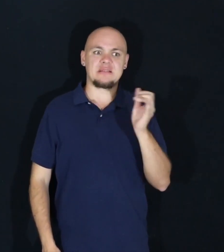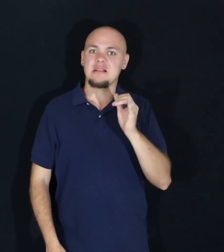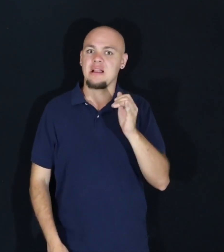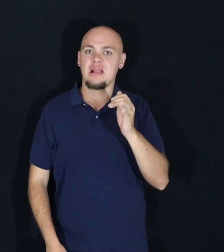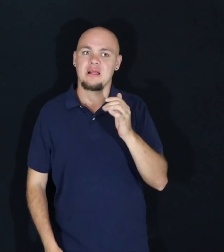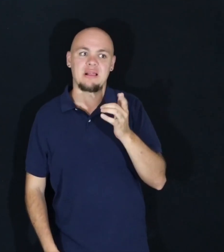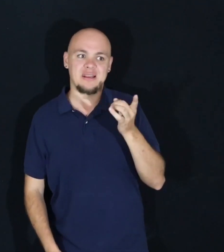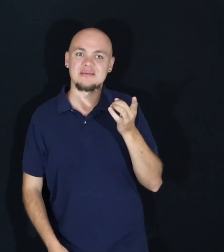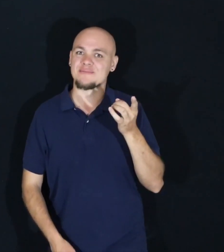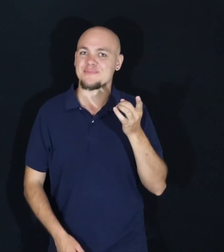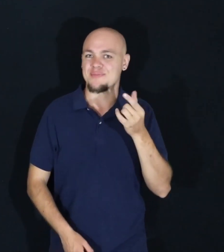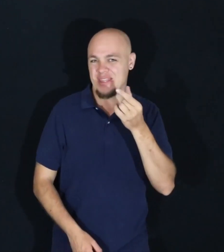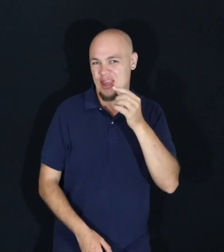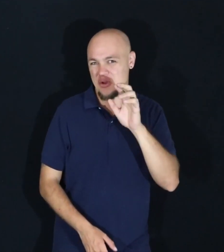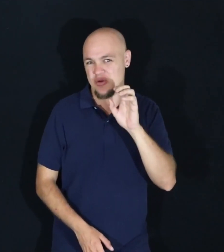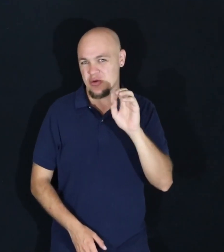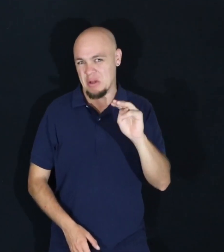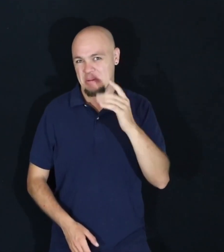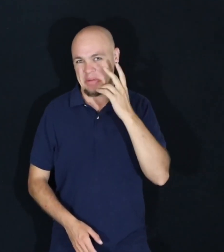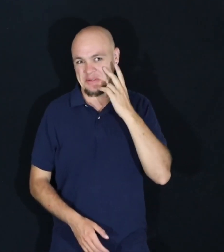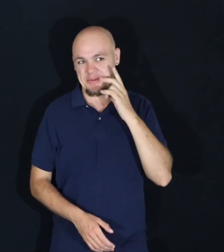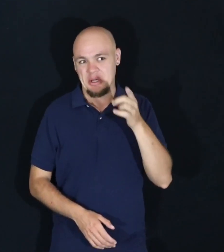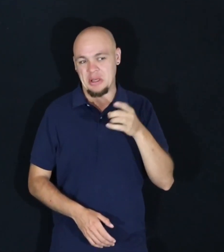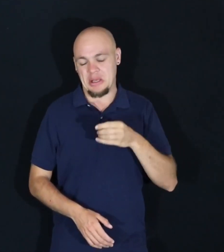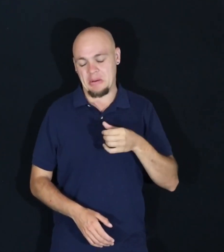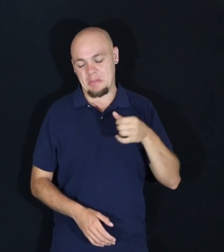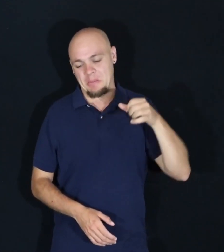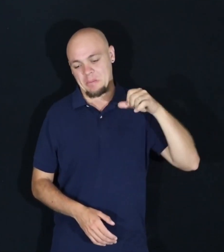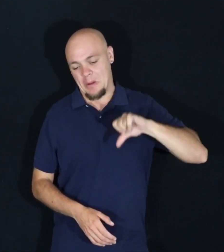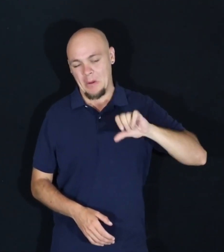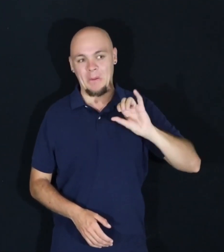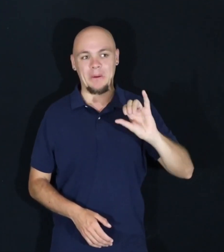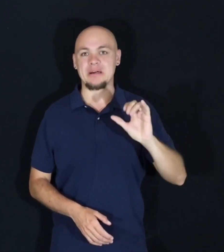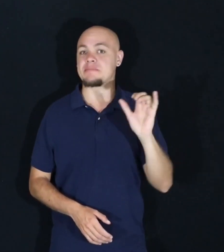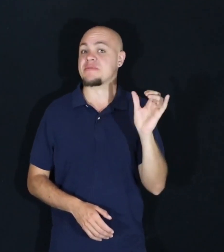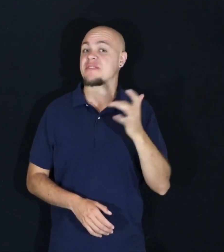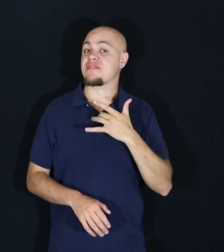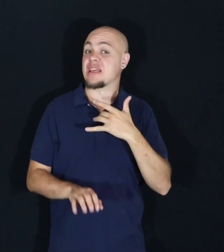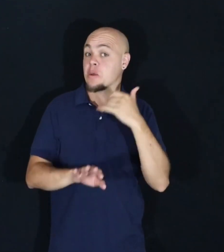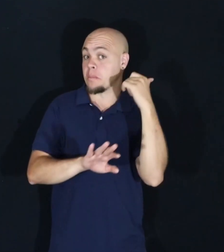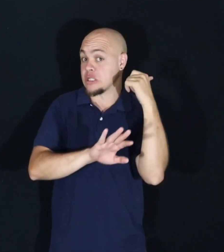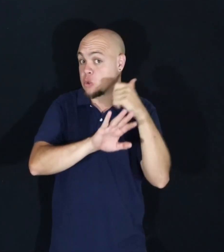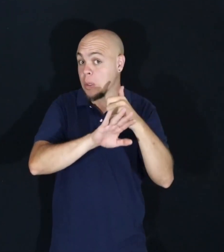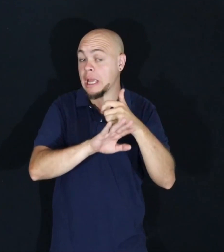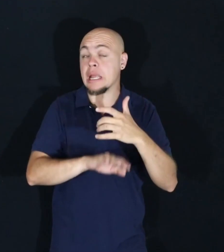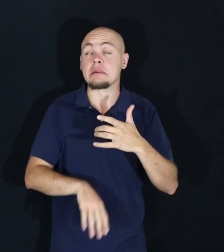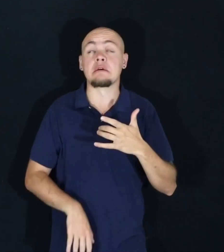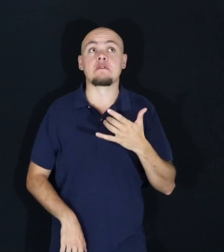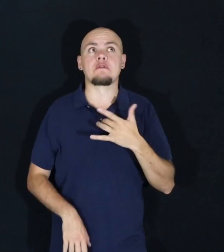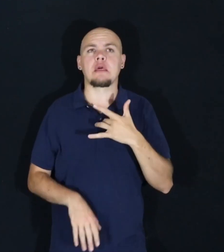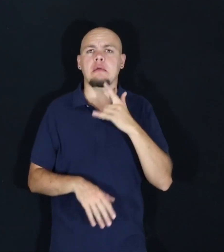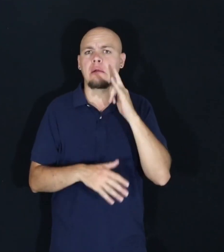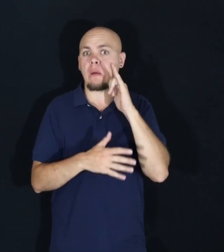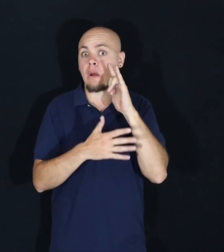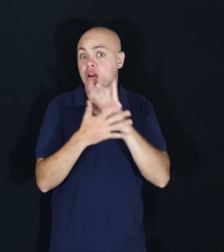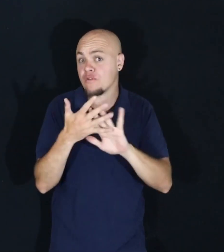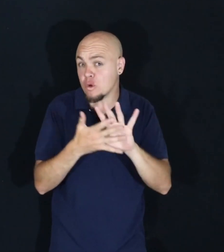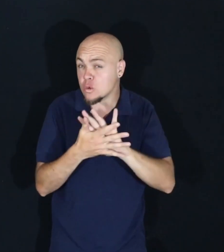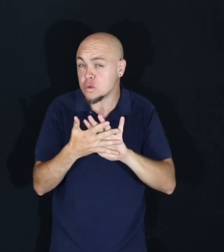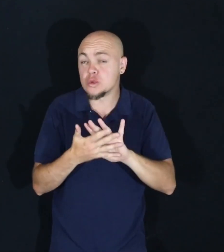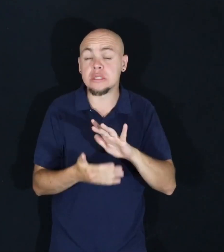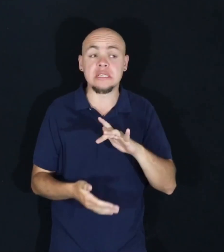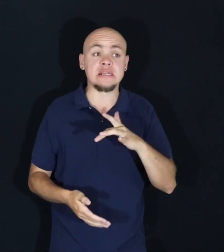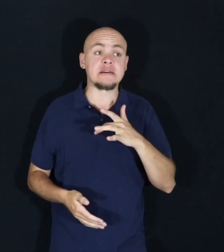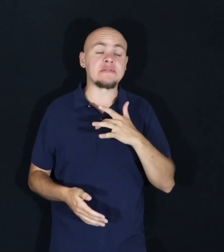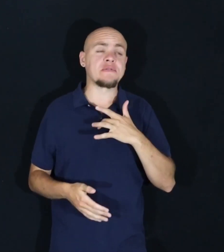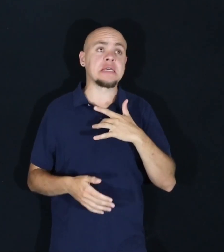and I saw earlier in the cafe. You might feel betrayed, or you might feel confused. You might even feel